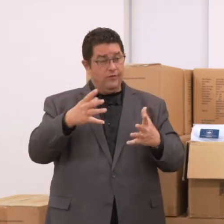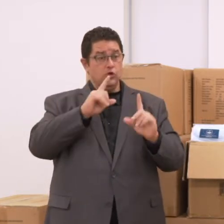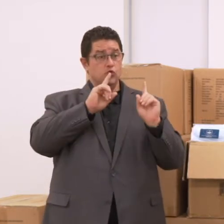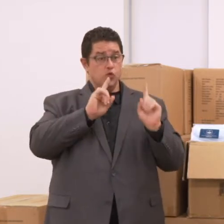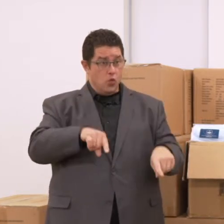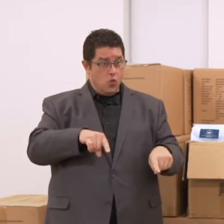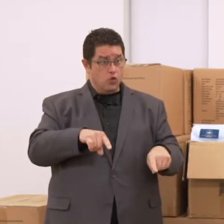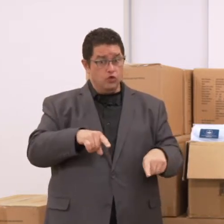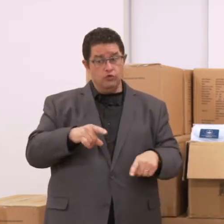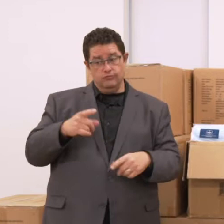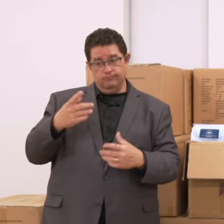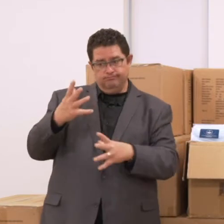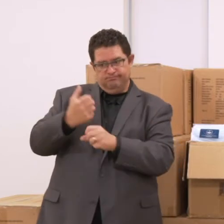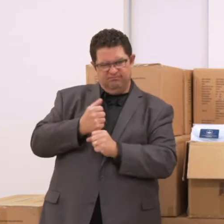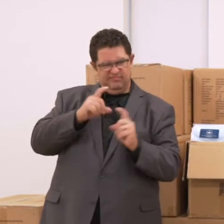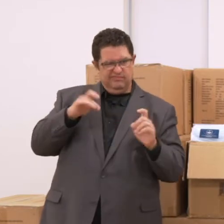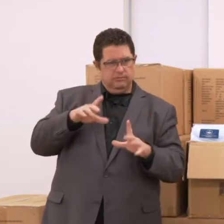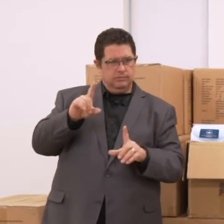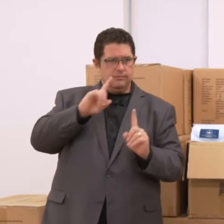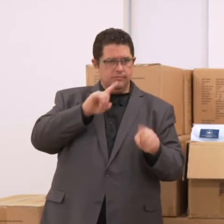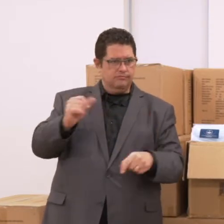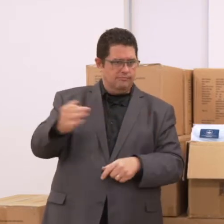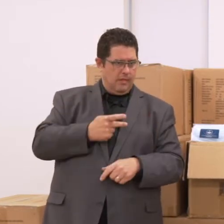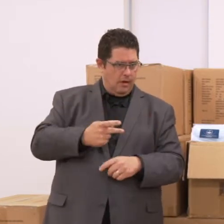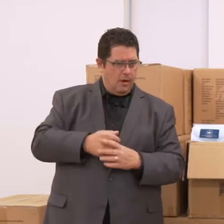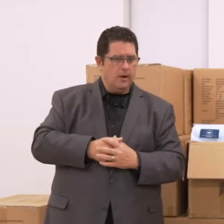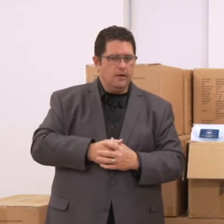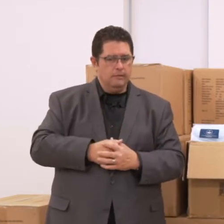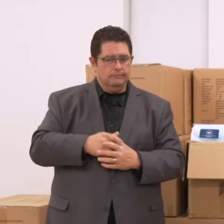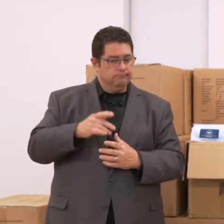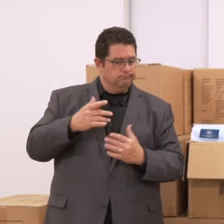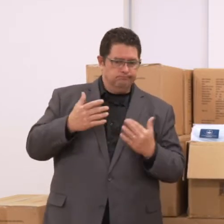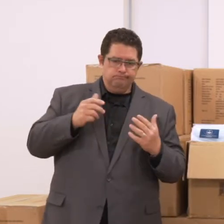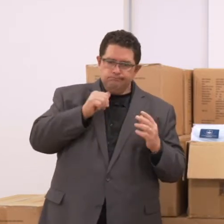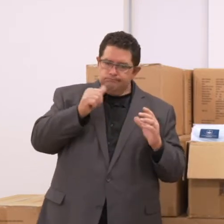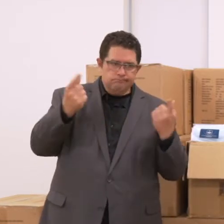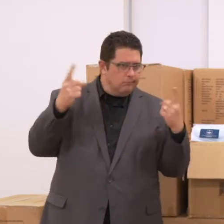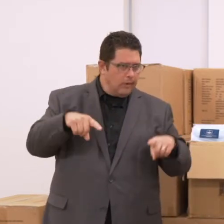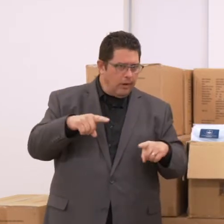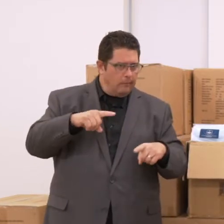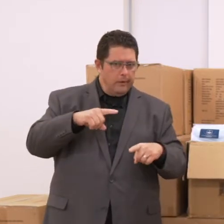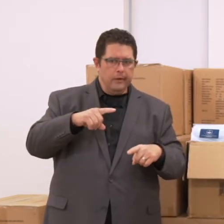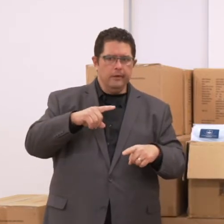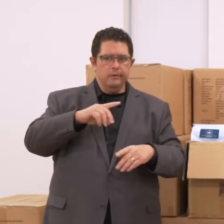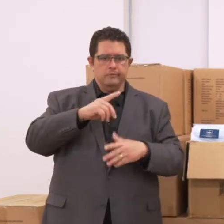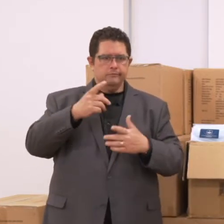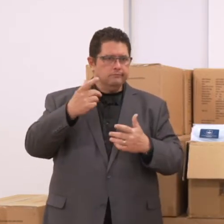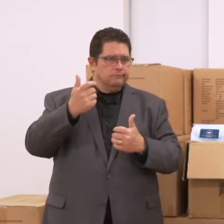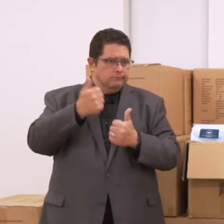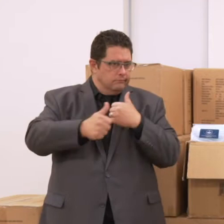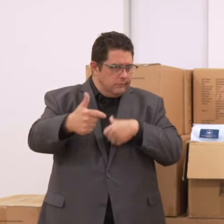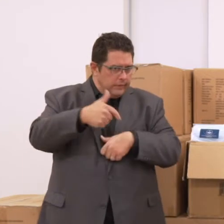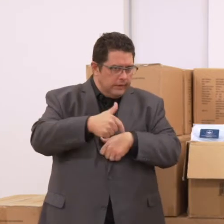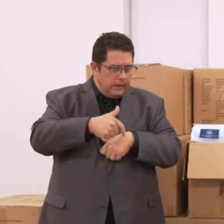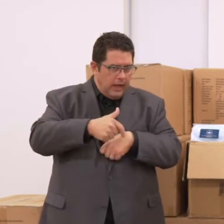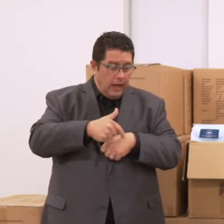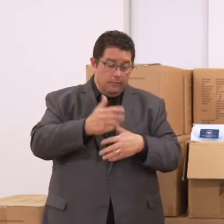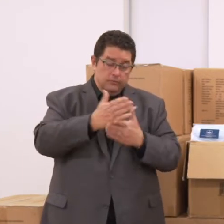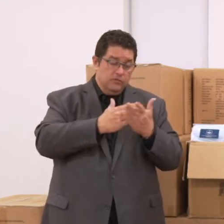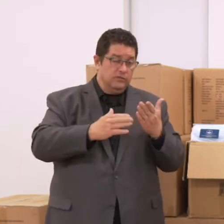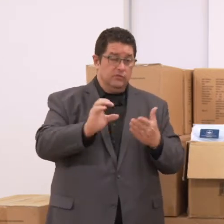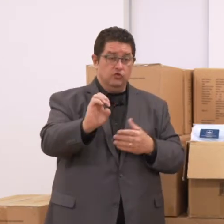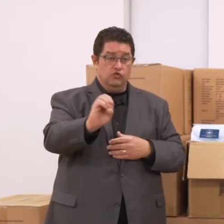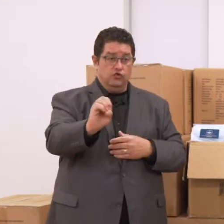results to the County Department of Public Health, but that hasn't been happening in all circumstances, especially with some of our urgent care